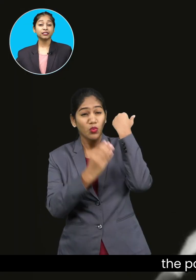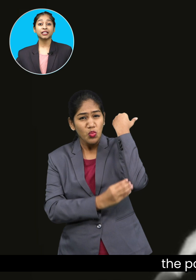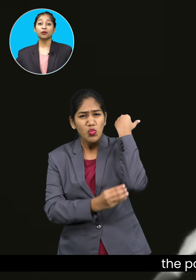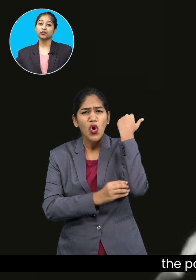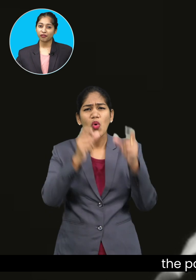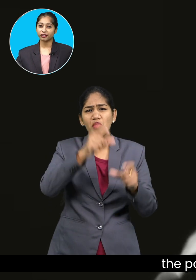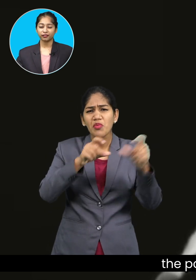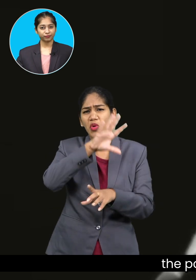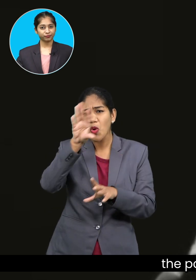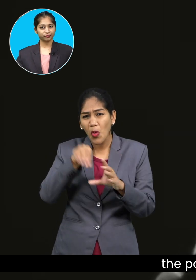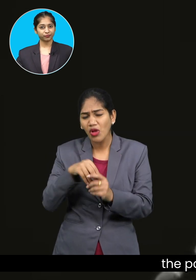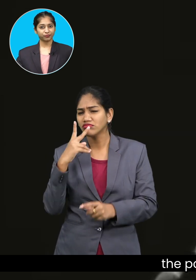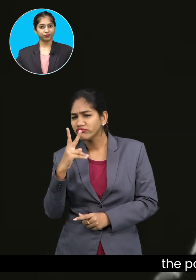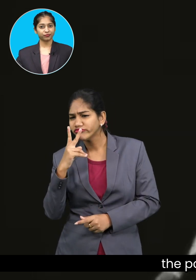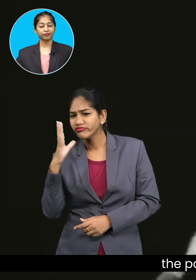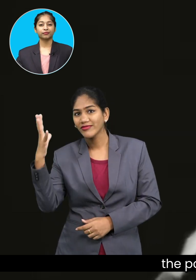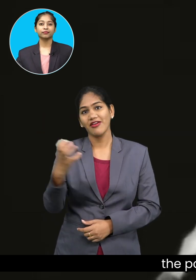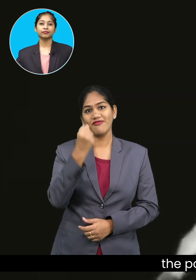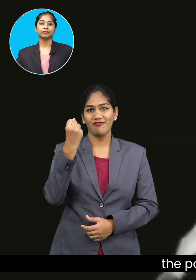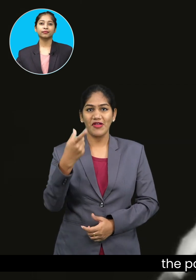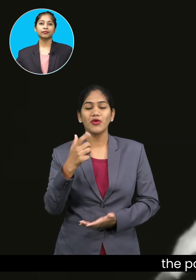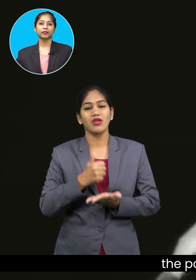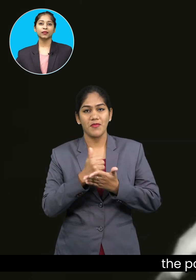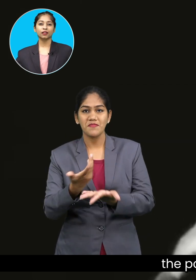and downtrodden.